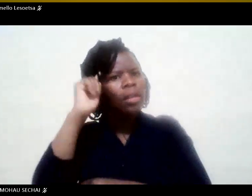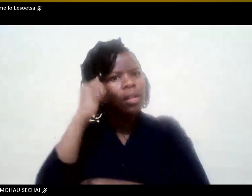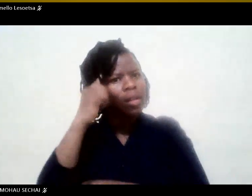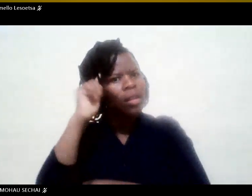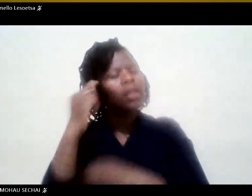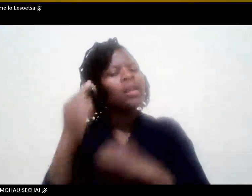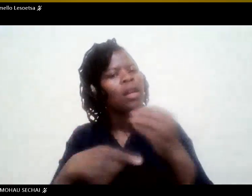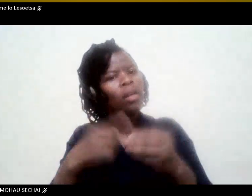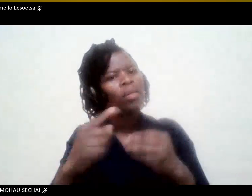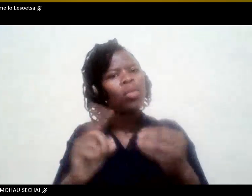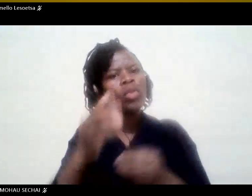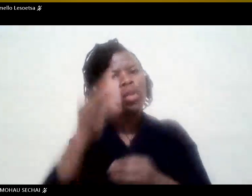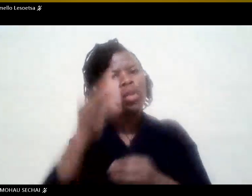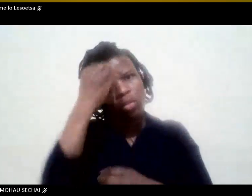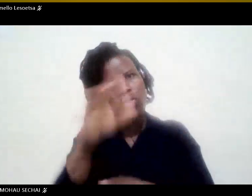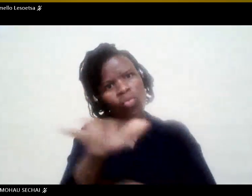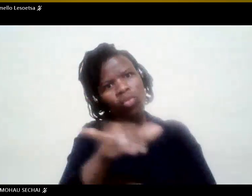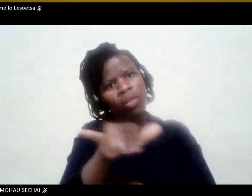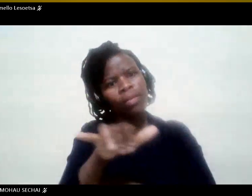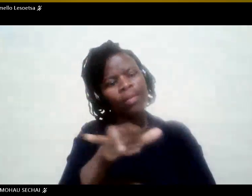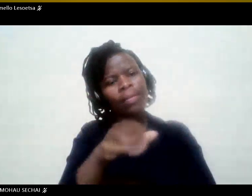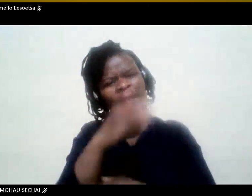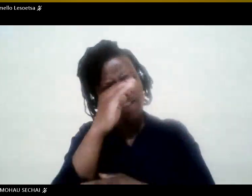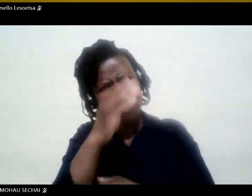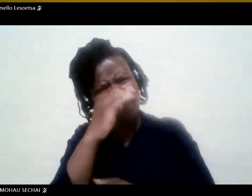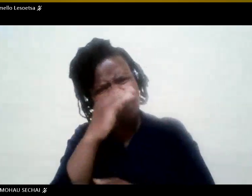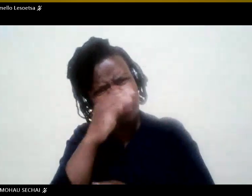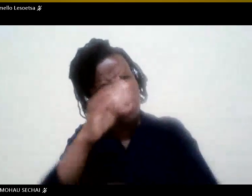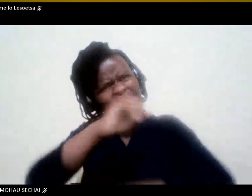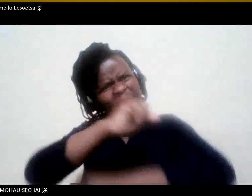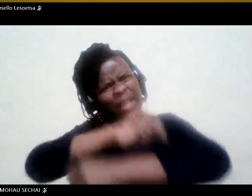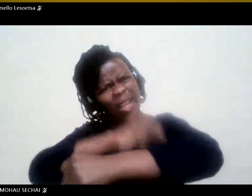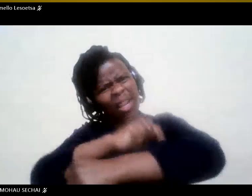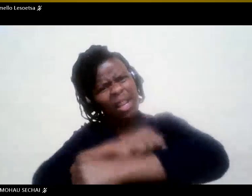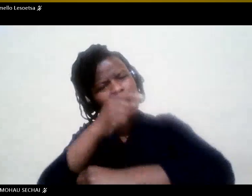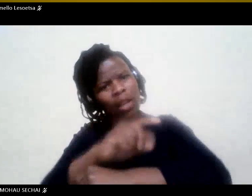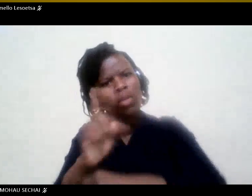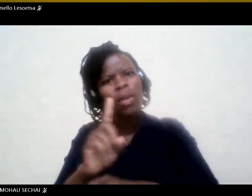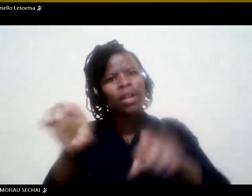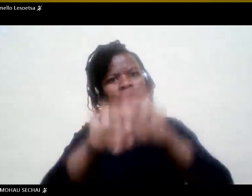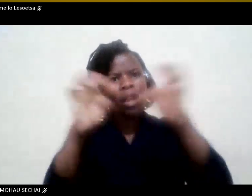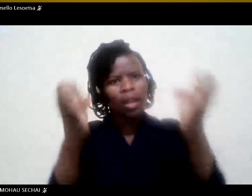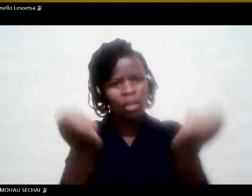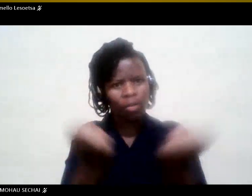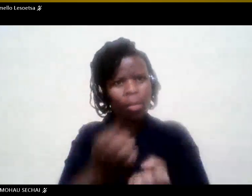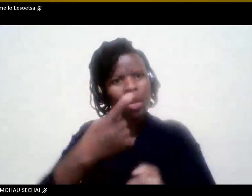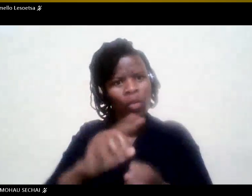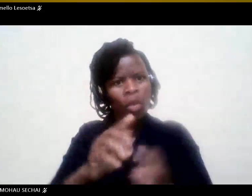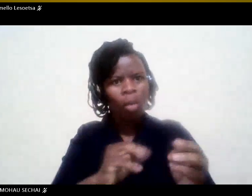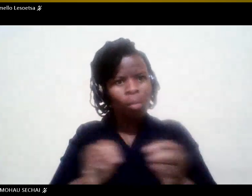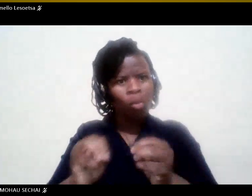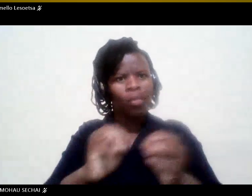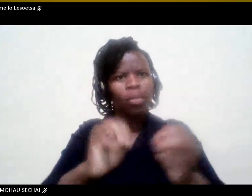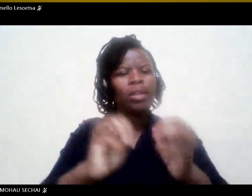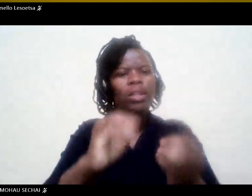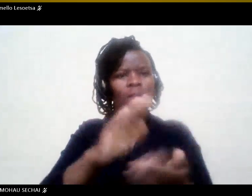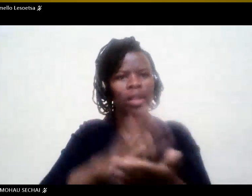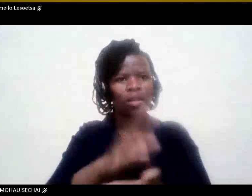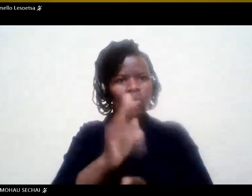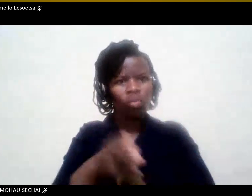issue of familiarizing the learner with the environment for mobility purposes, and